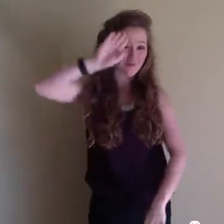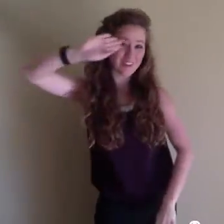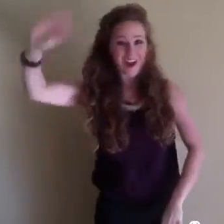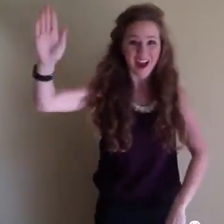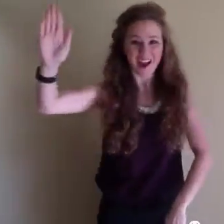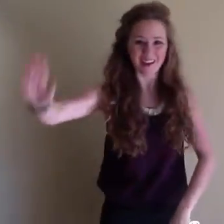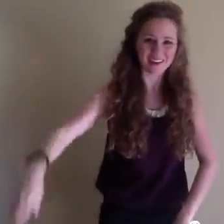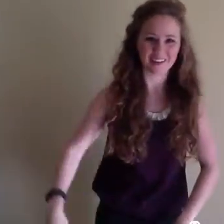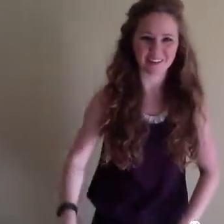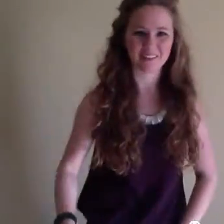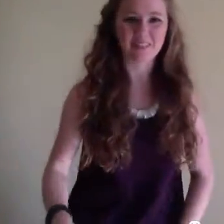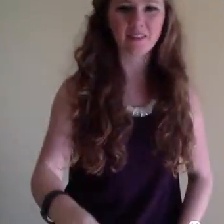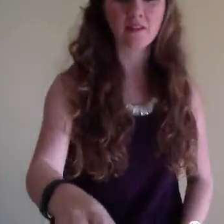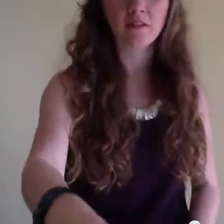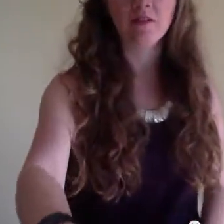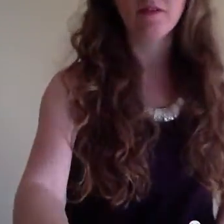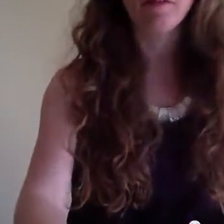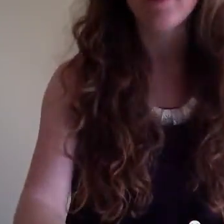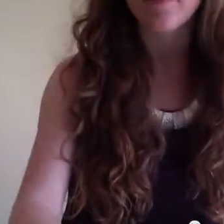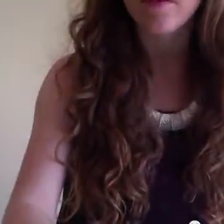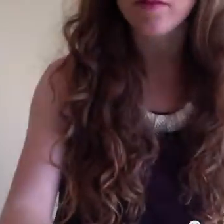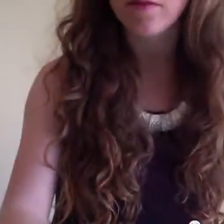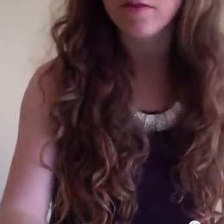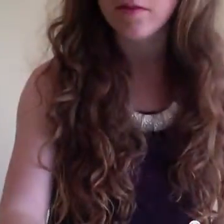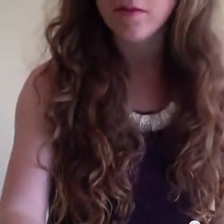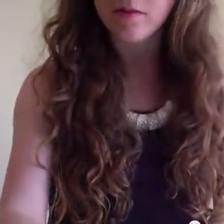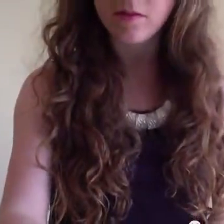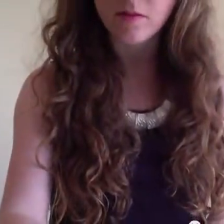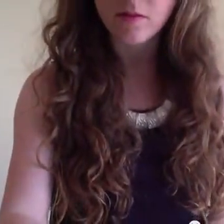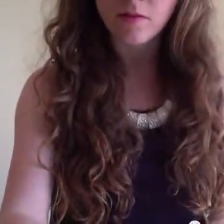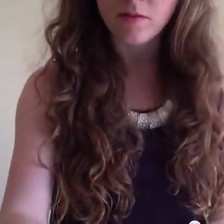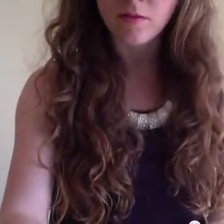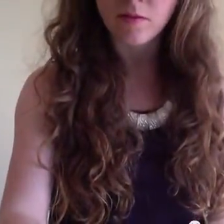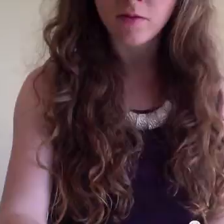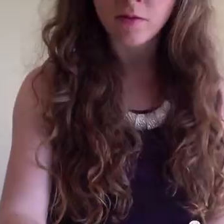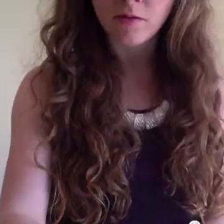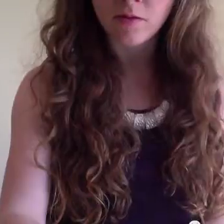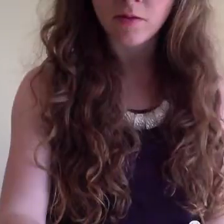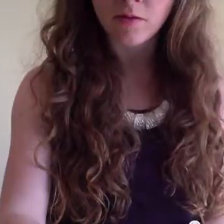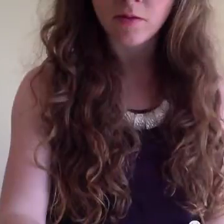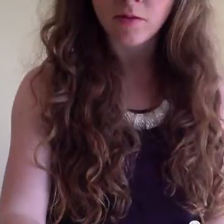Thank you.